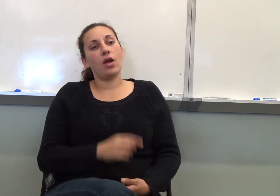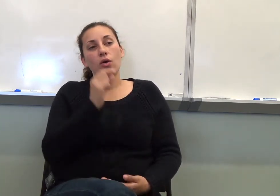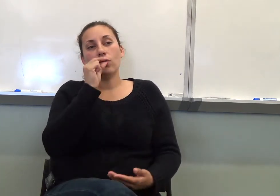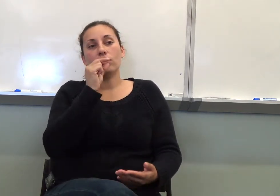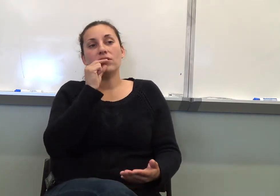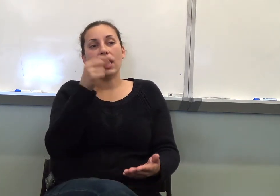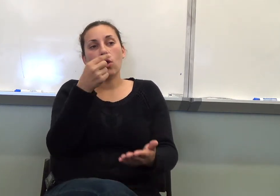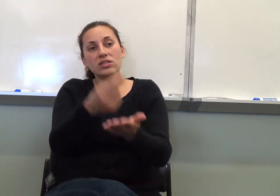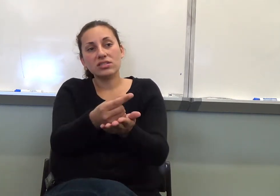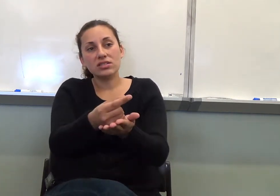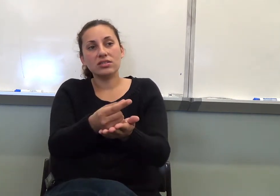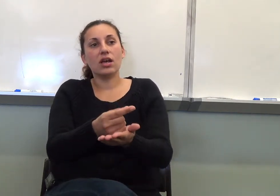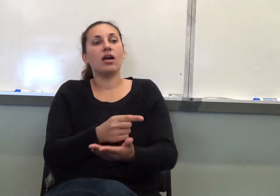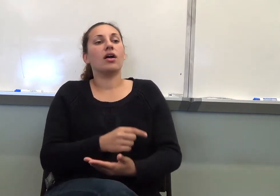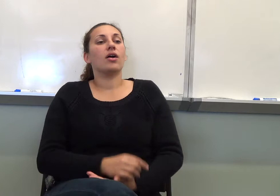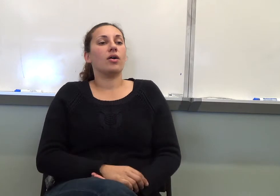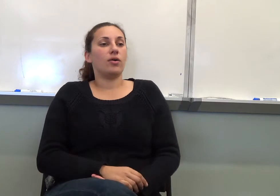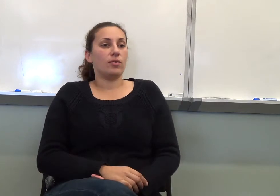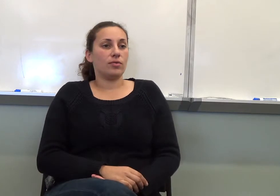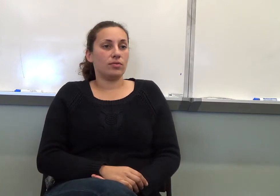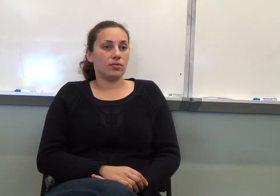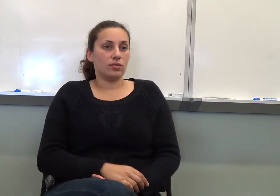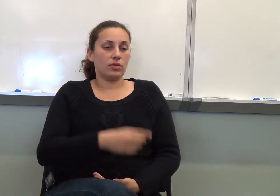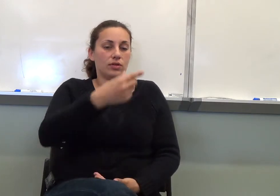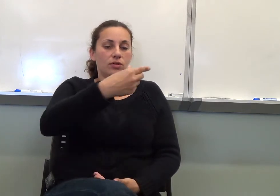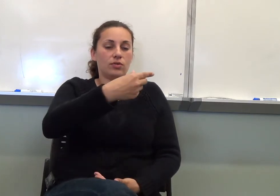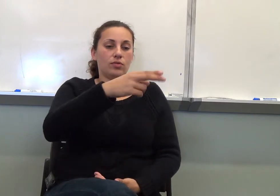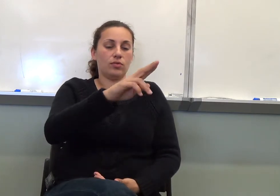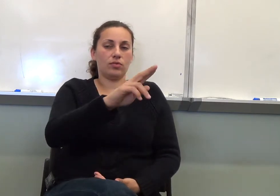Your book does another definition here. Okay, let's do it.